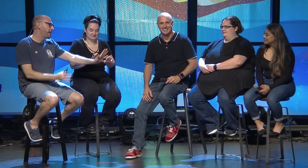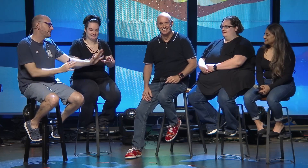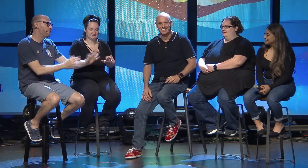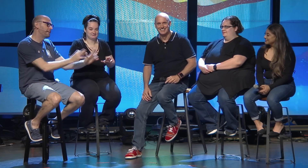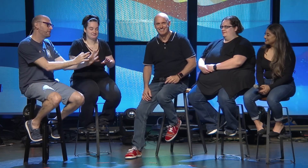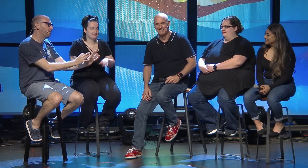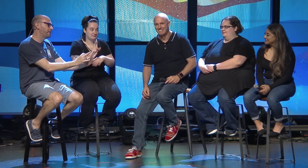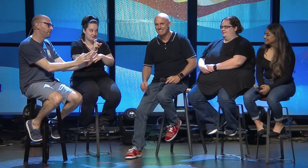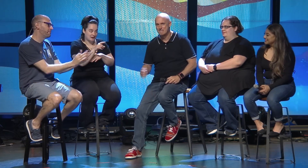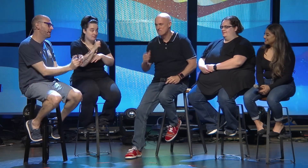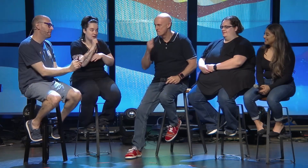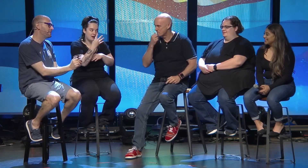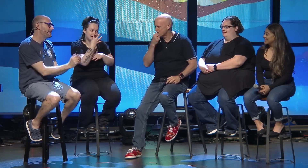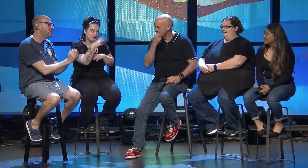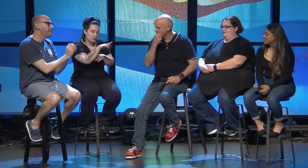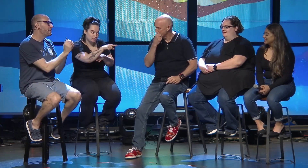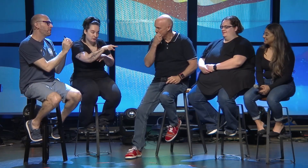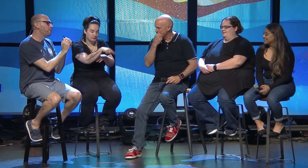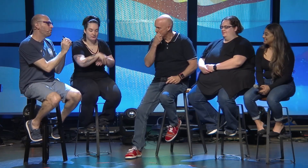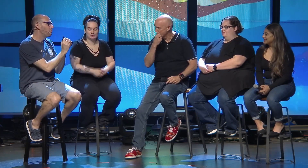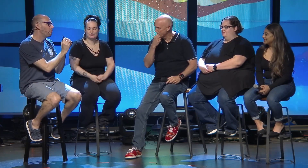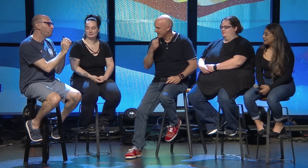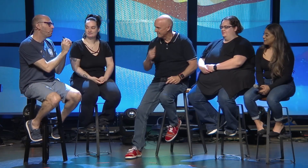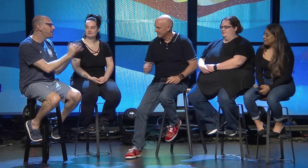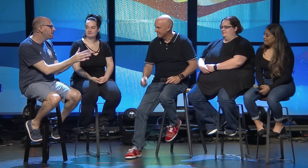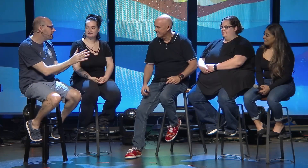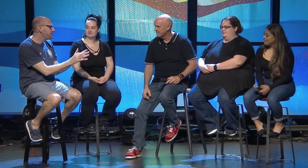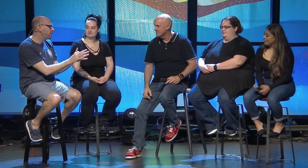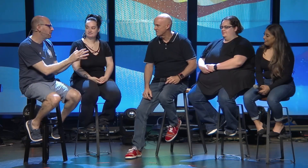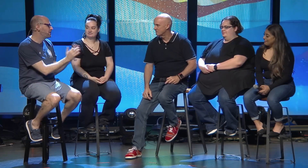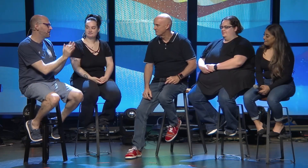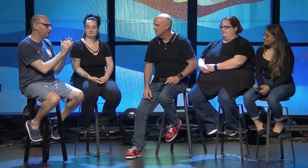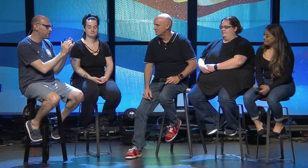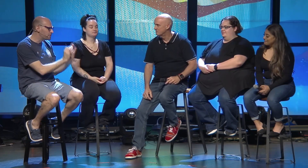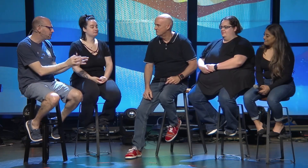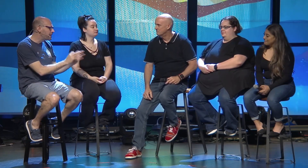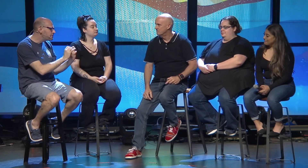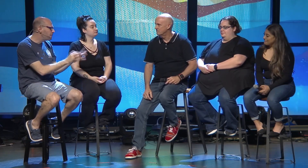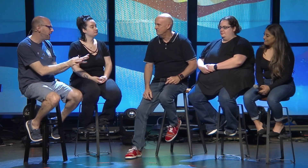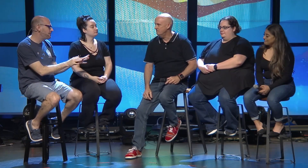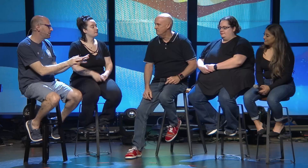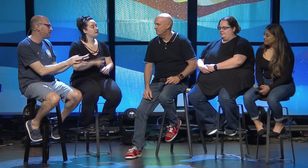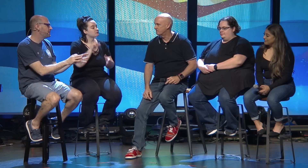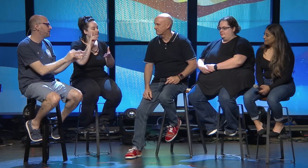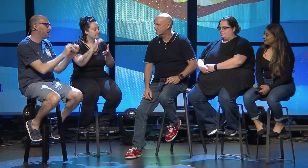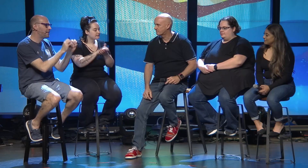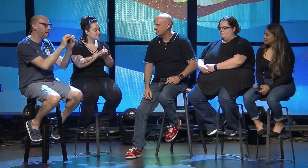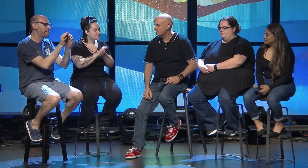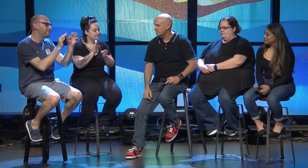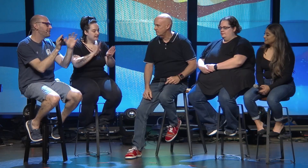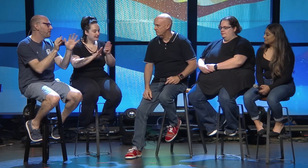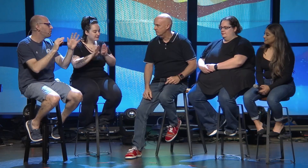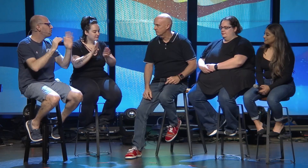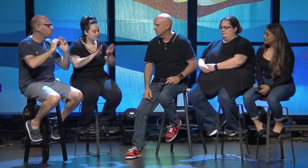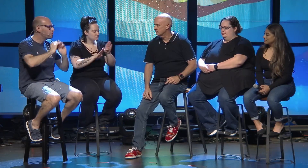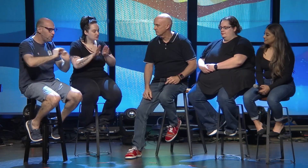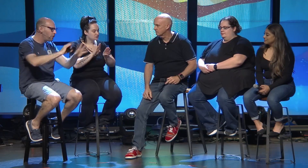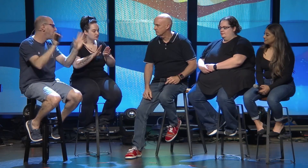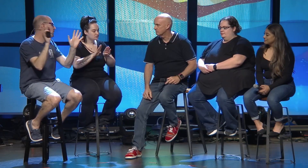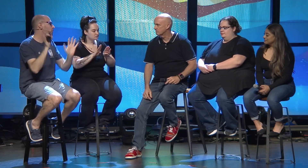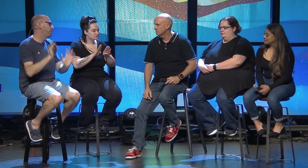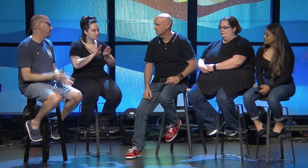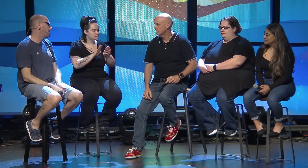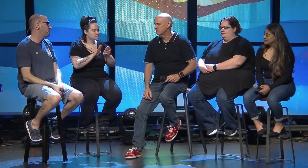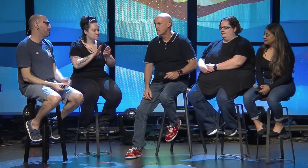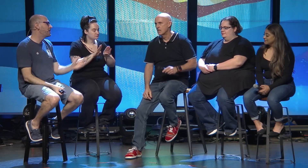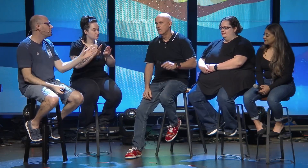we will ask. I'm not ignoring you. What do you think, Jeffrey, are some of those beliefs, behaviors? I kind of rolled